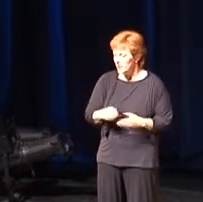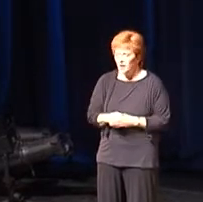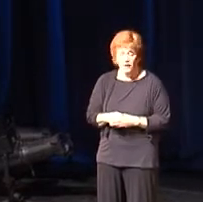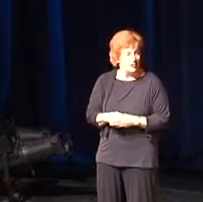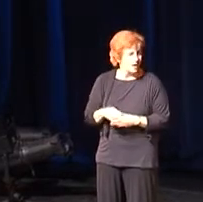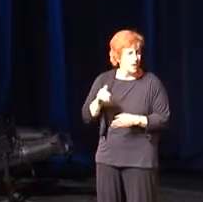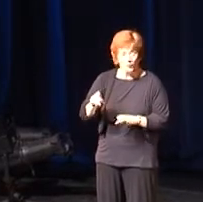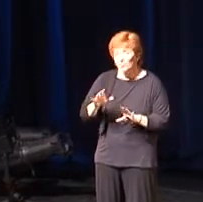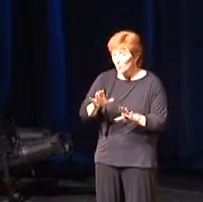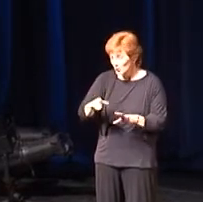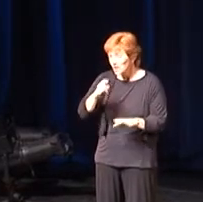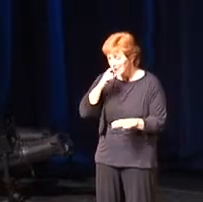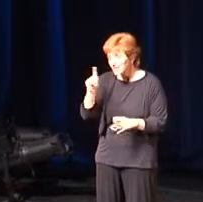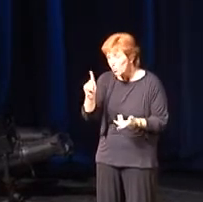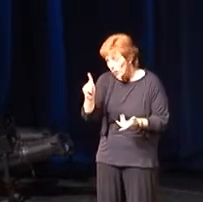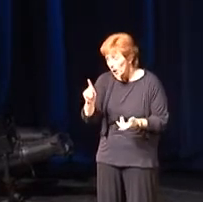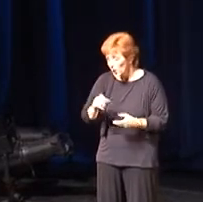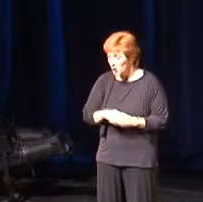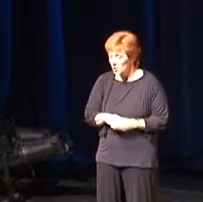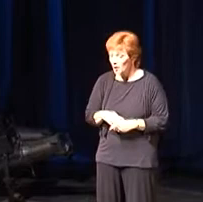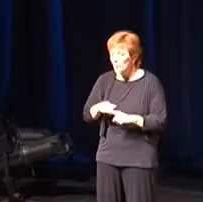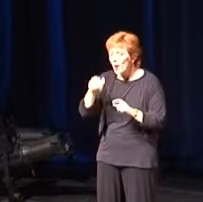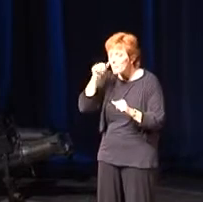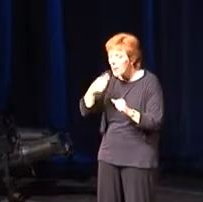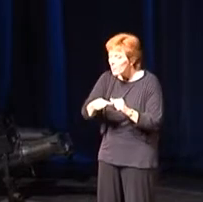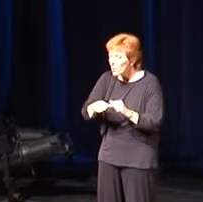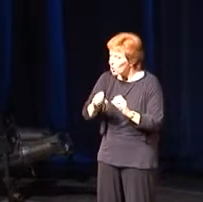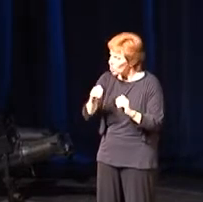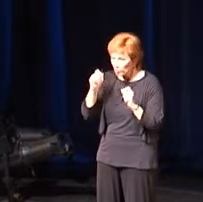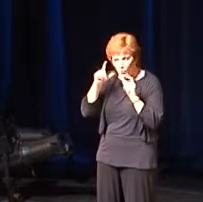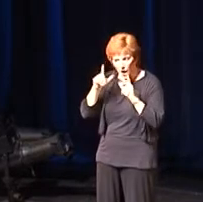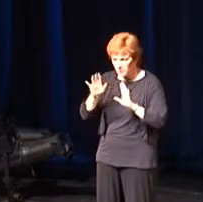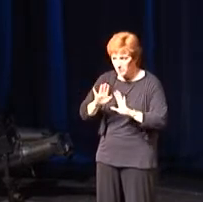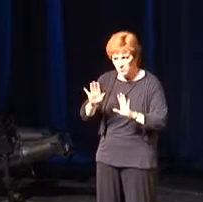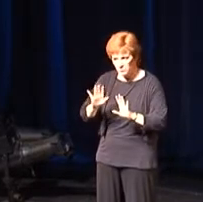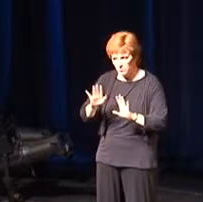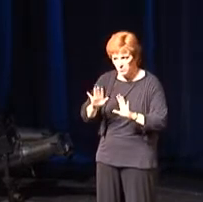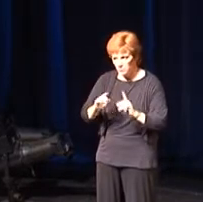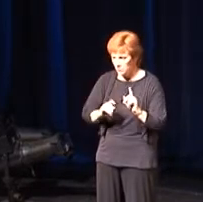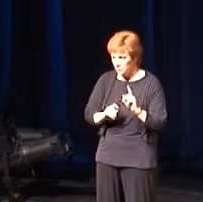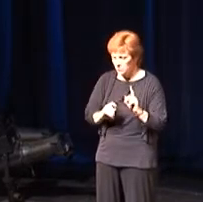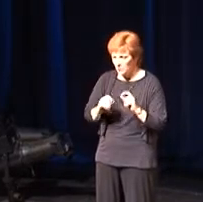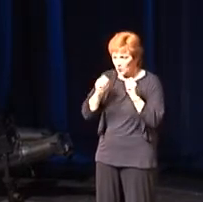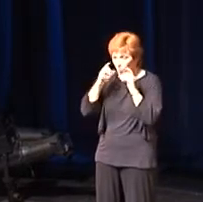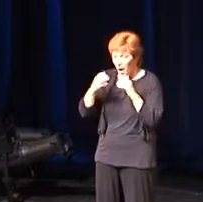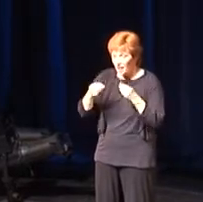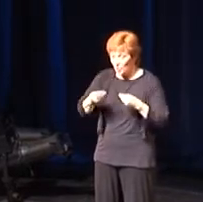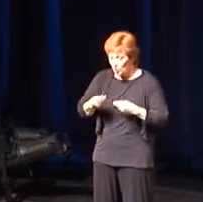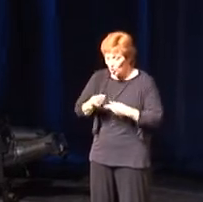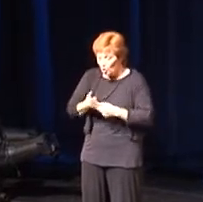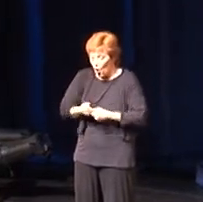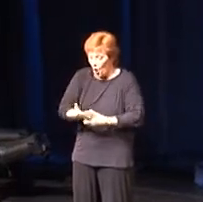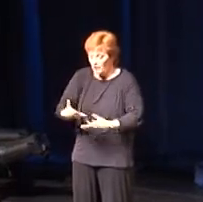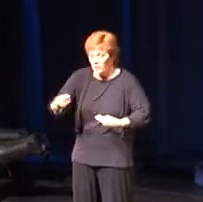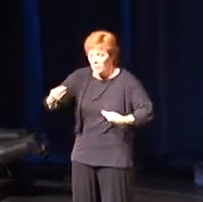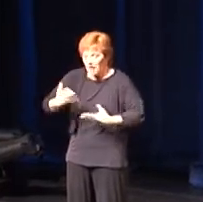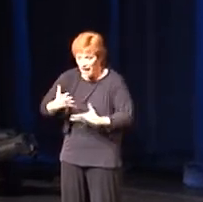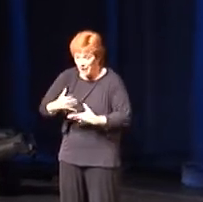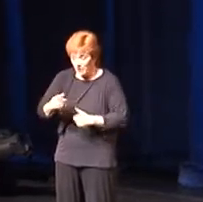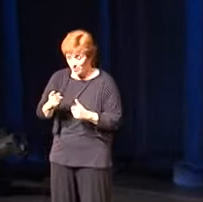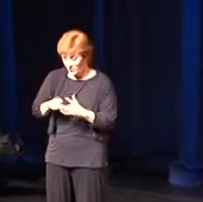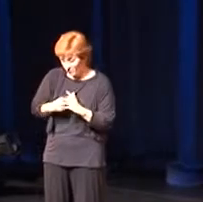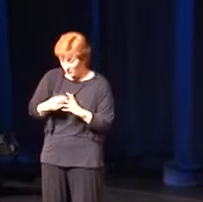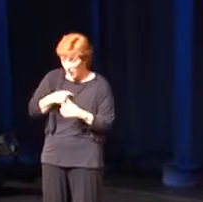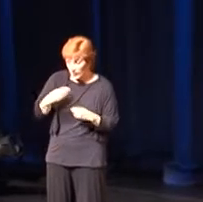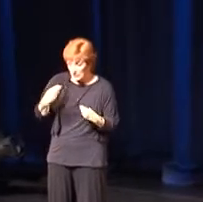you've got to push these kids some. But remember, no surprises. Surprises cause panic. I originally was kind of scared to go out to my